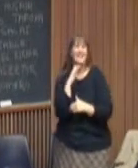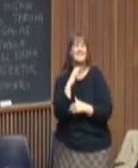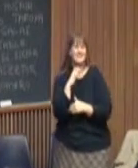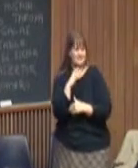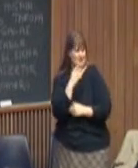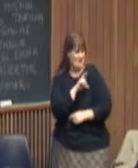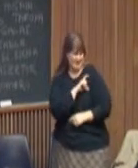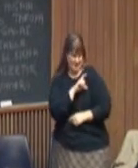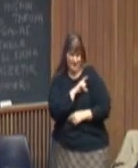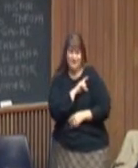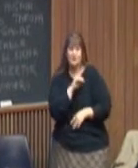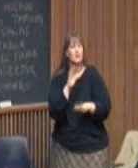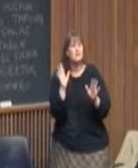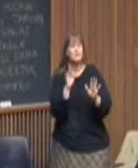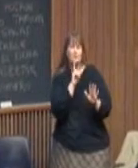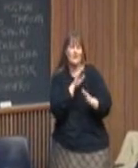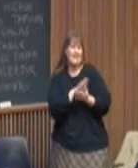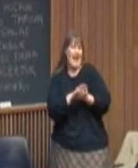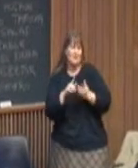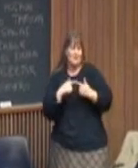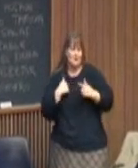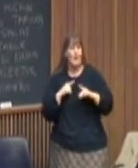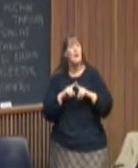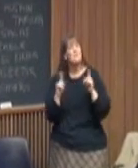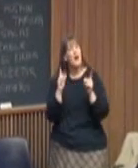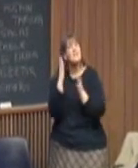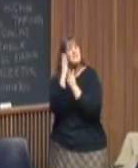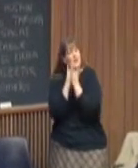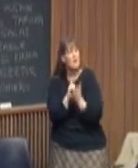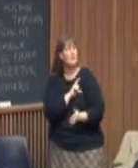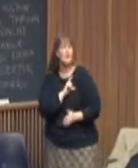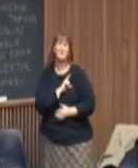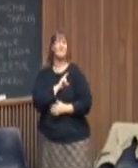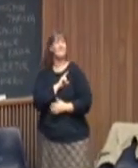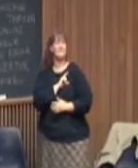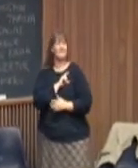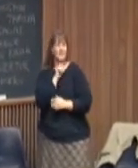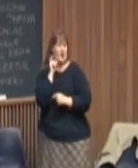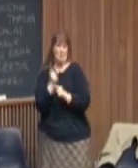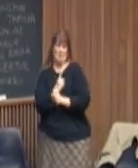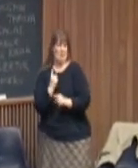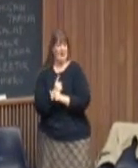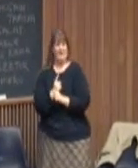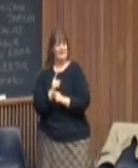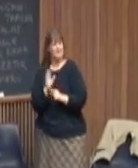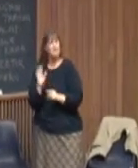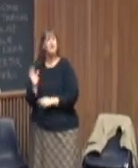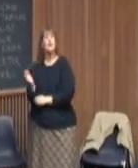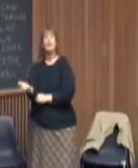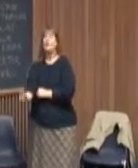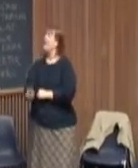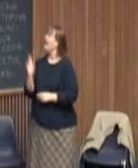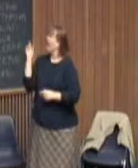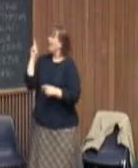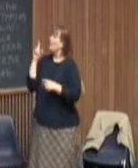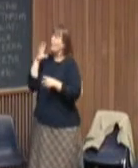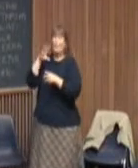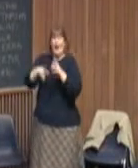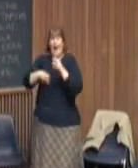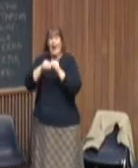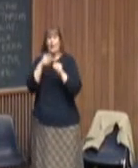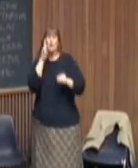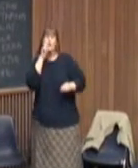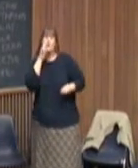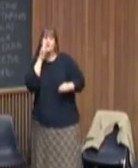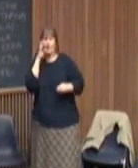super nice to me, but it's the ones that don't do their job appropriately. In Houston, and the reason that we put Houston in here is because